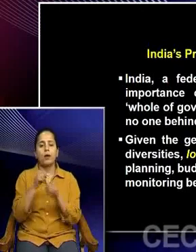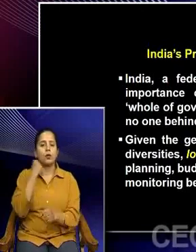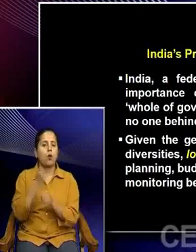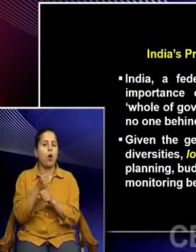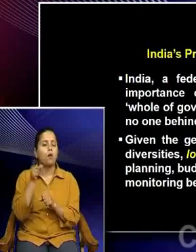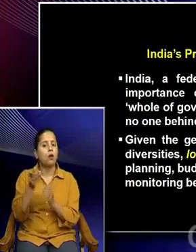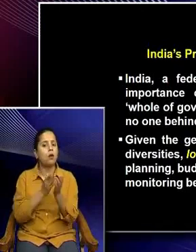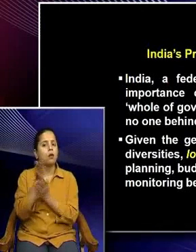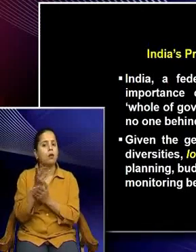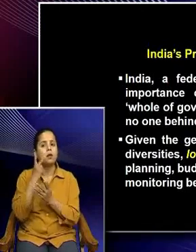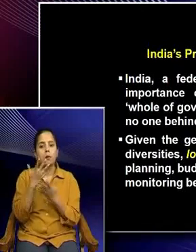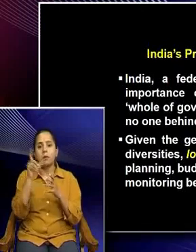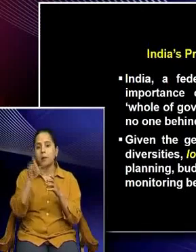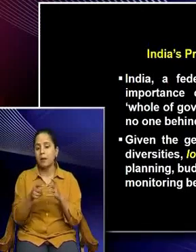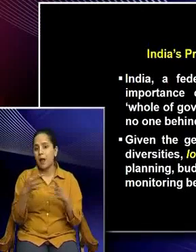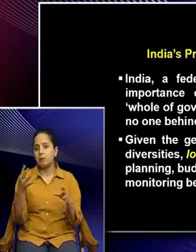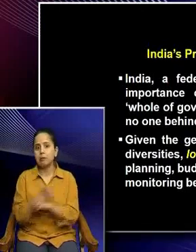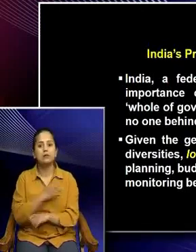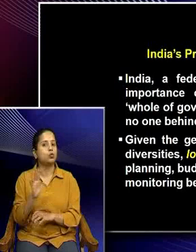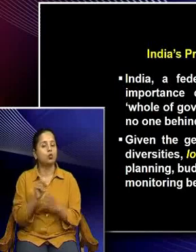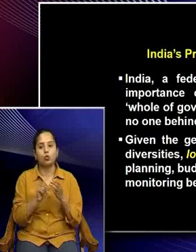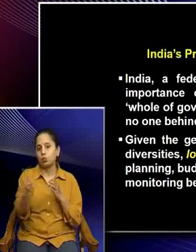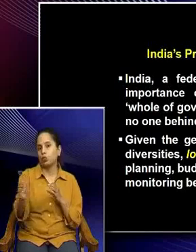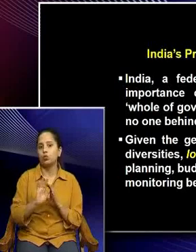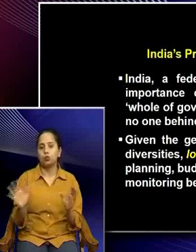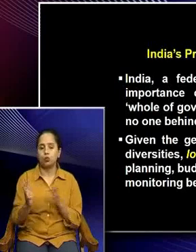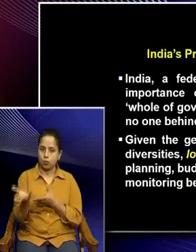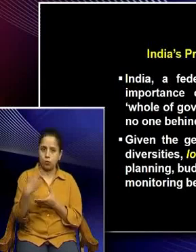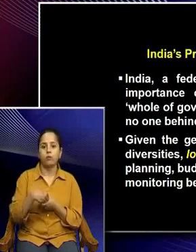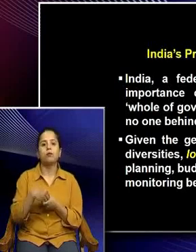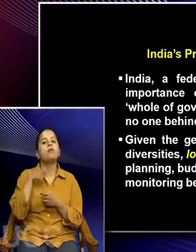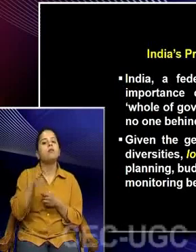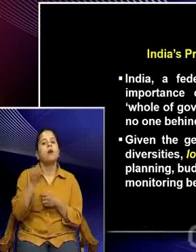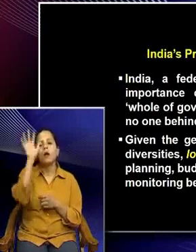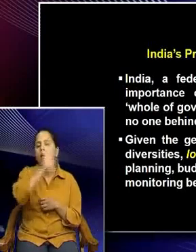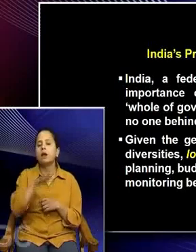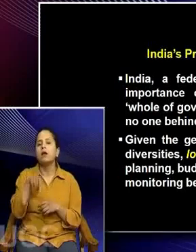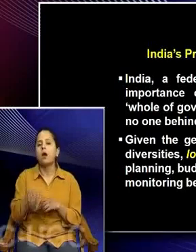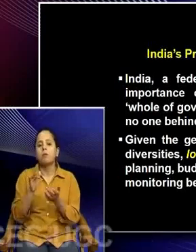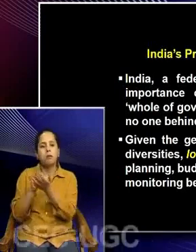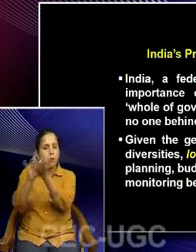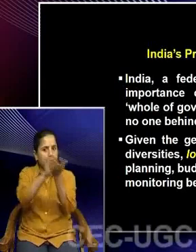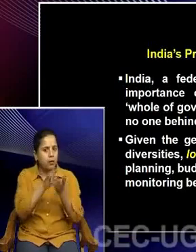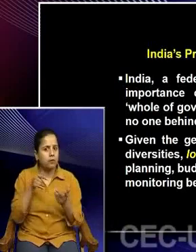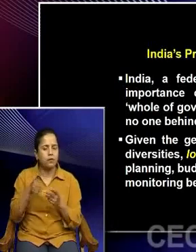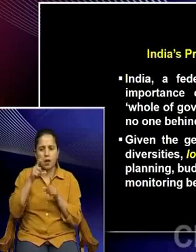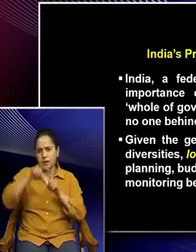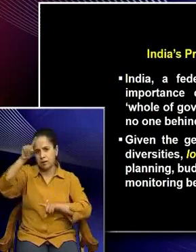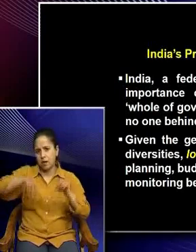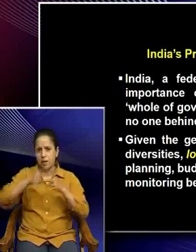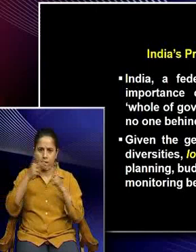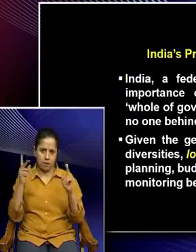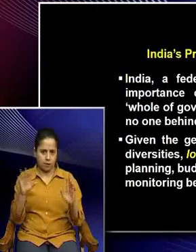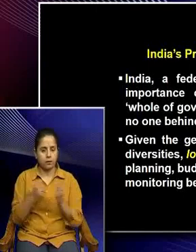approach, leaving no one behind. Now, given that India is geographically and demographically very diverse, so